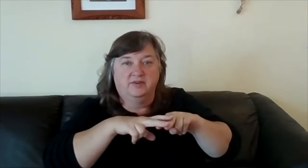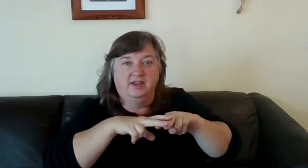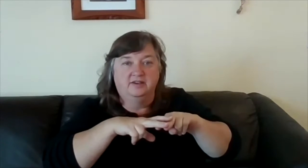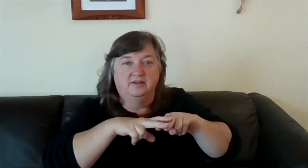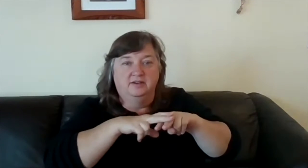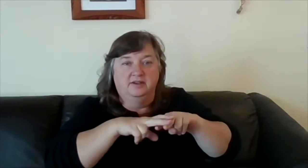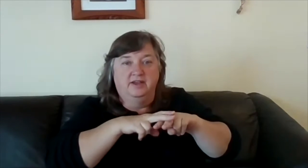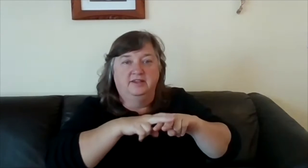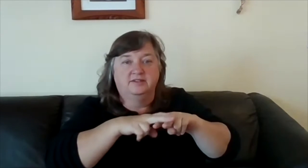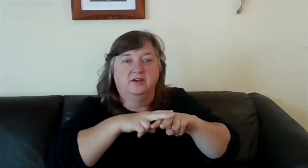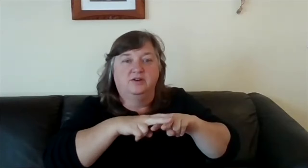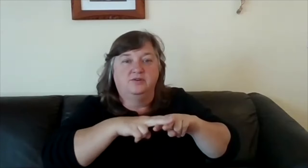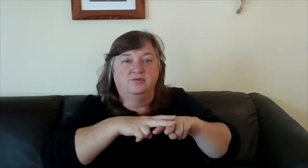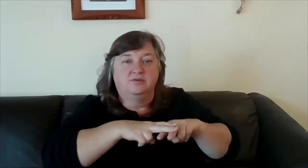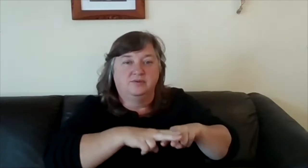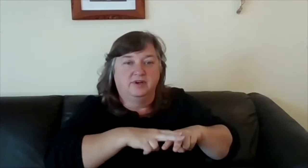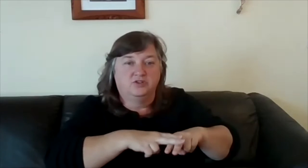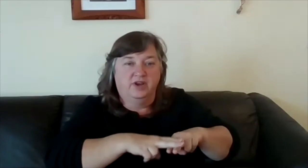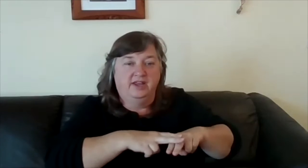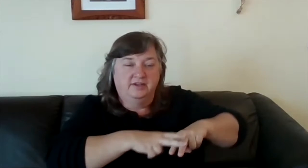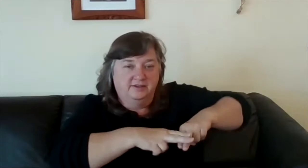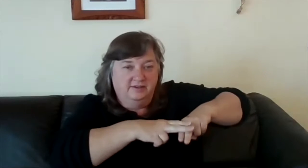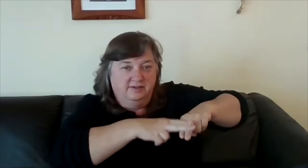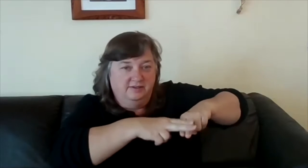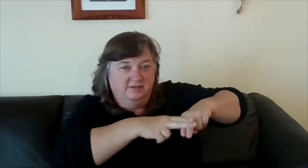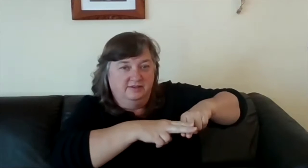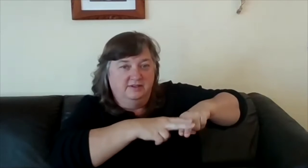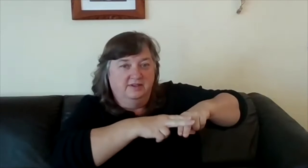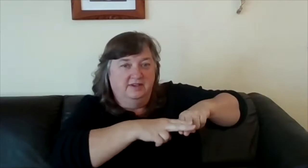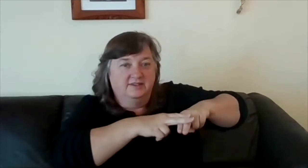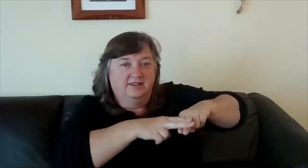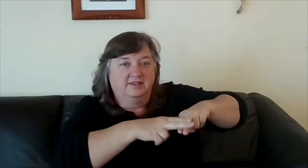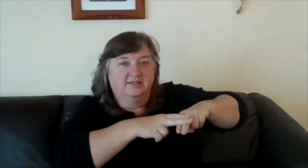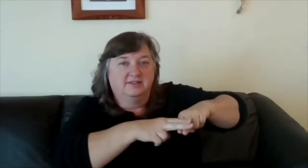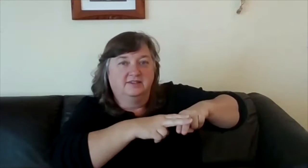right? And so train is like this.